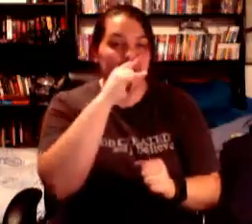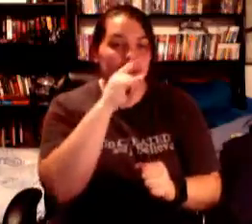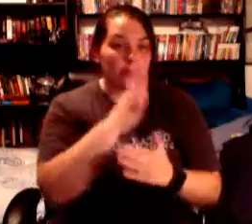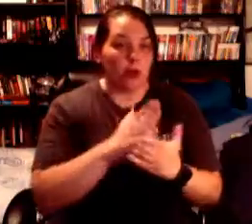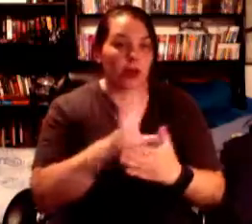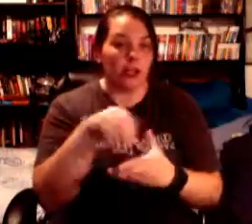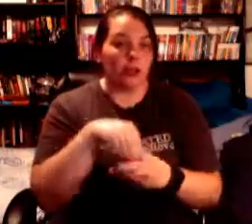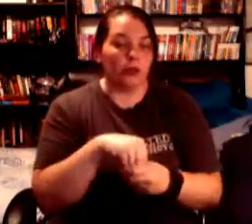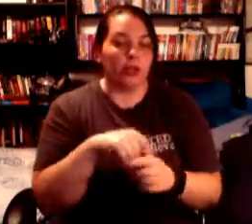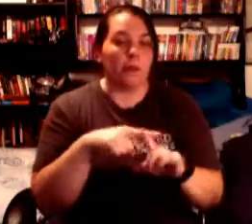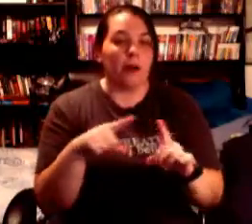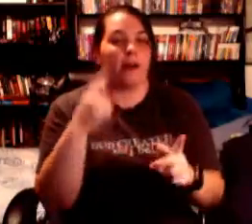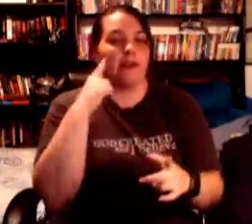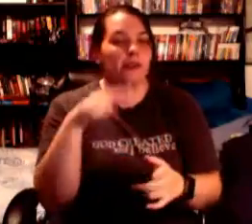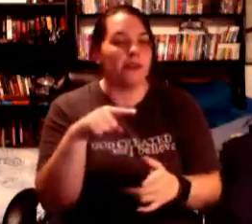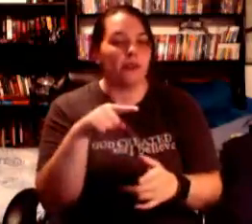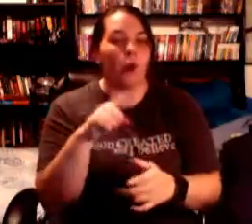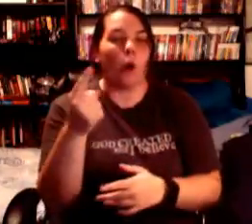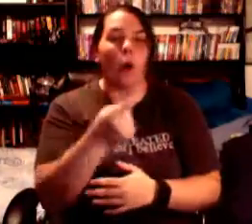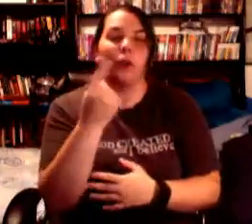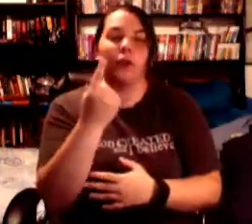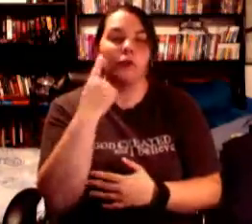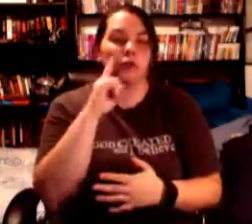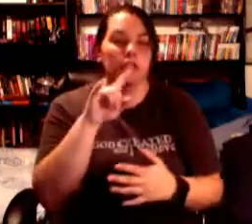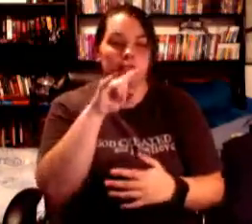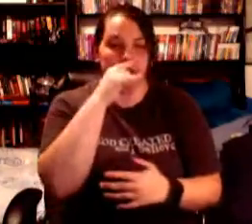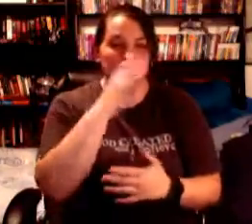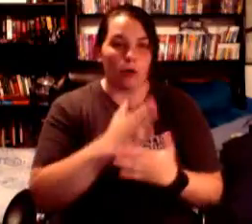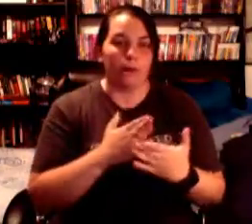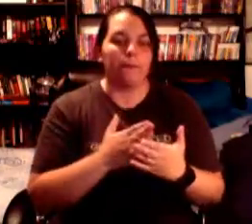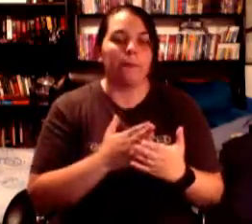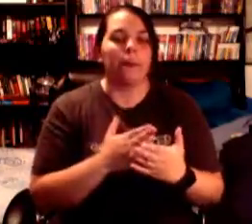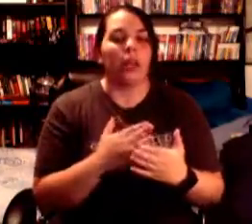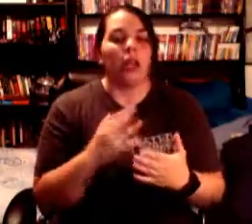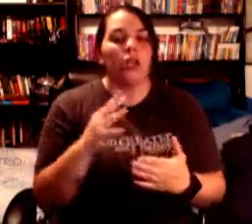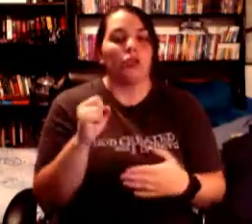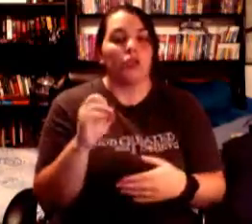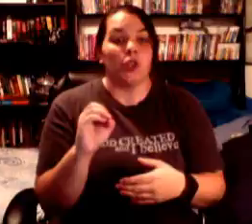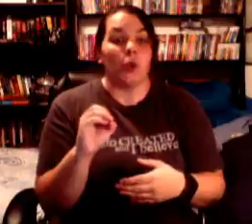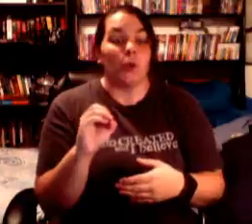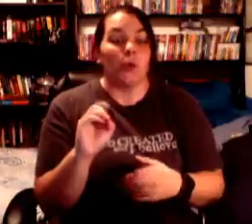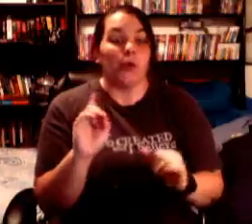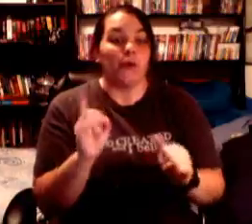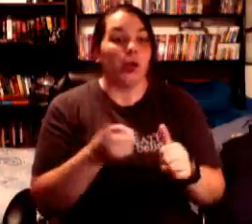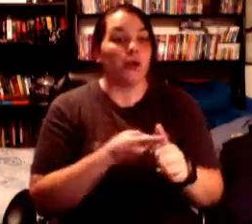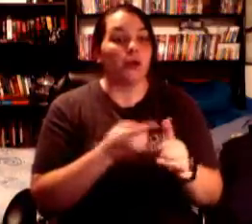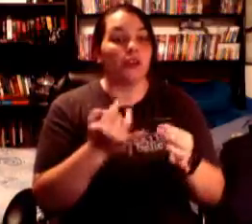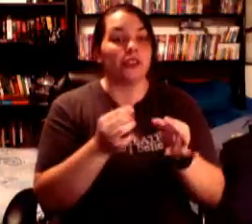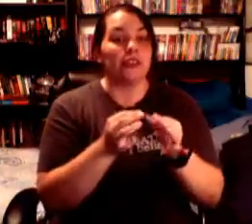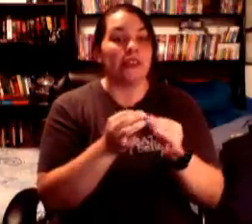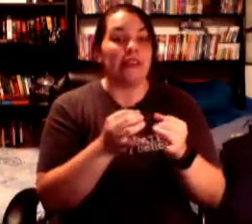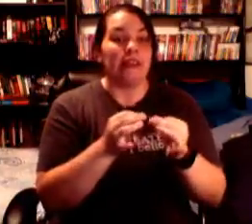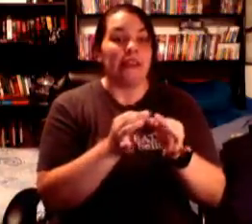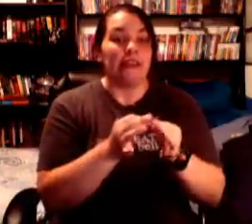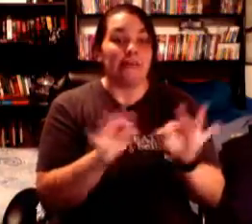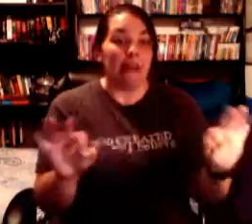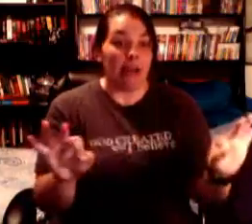kids part included, but this is only for the kids part. So the first